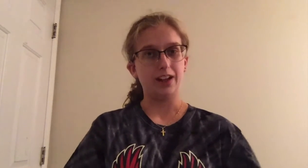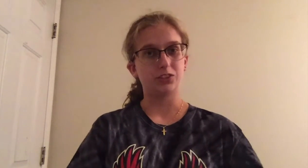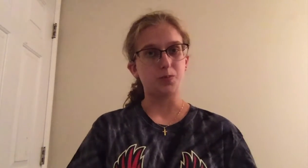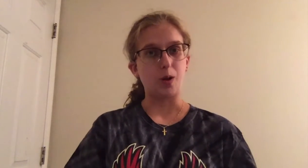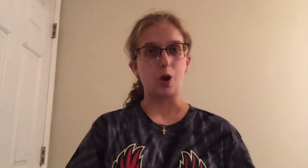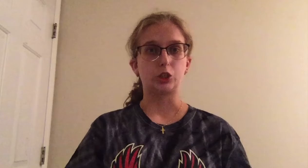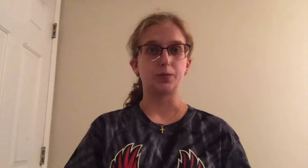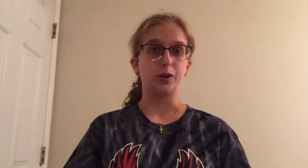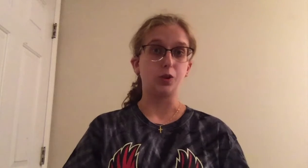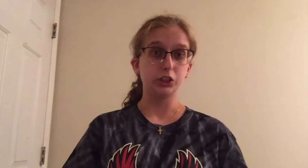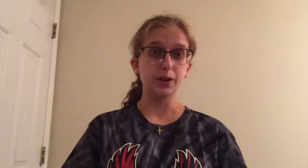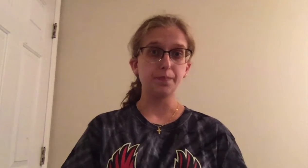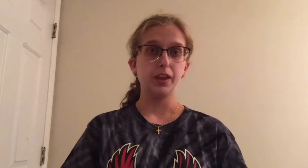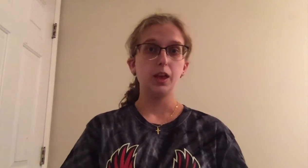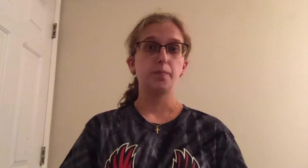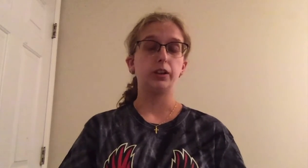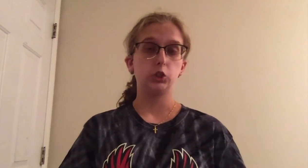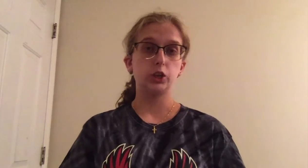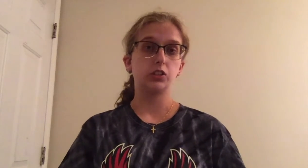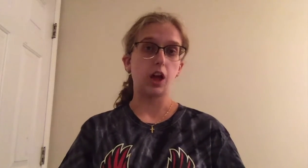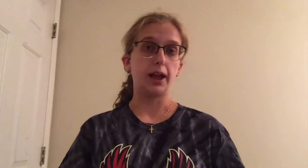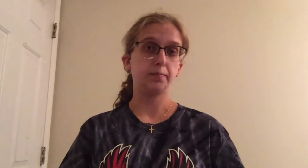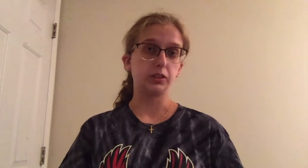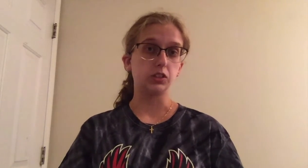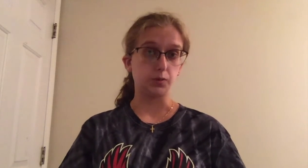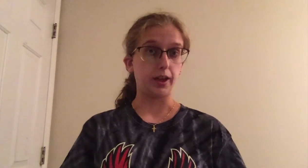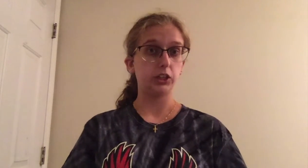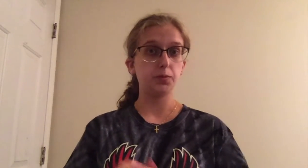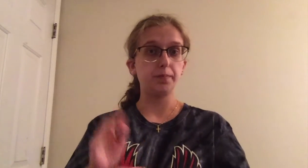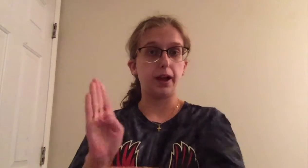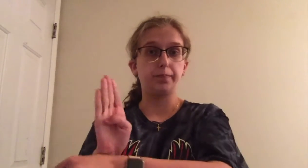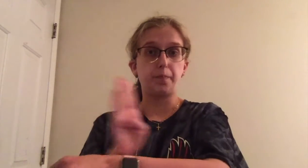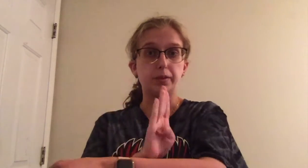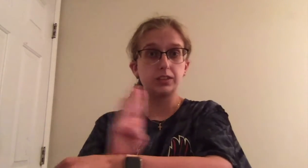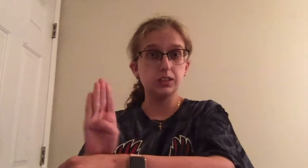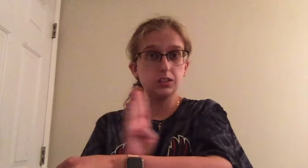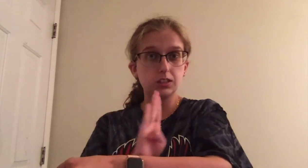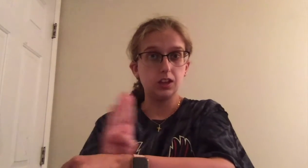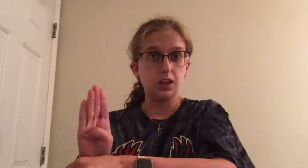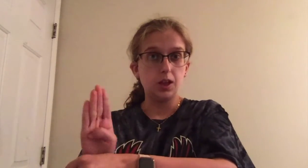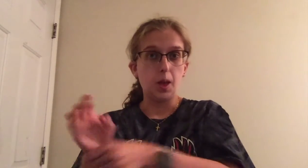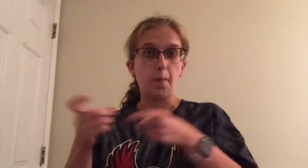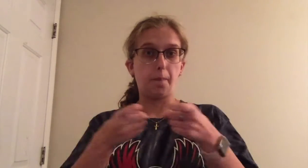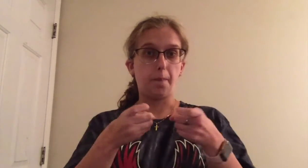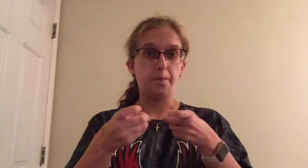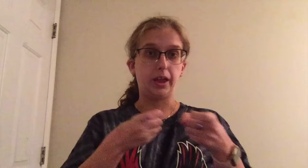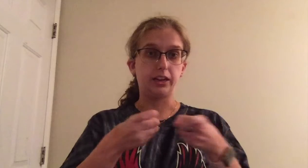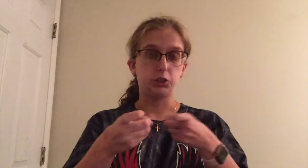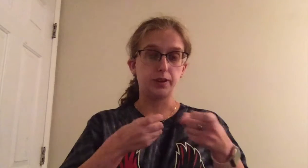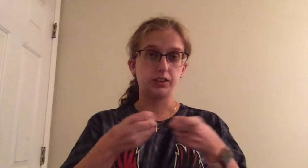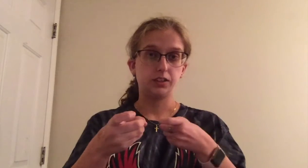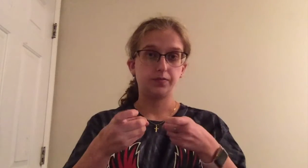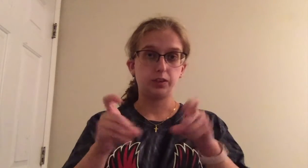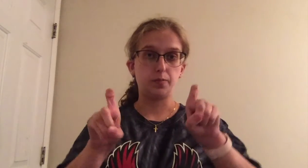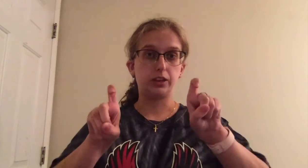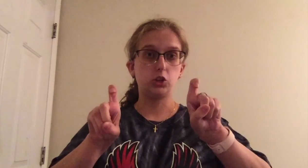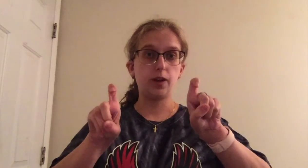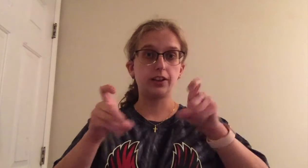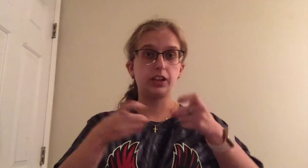spell entrepreneurship, but you could sign business management by business management. You make 2 X hand shapes